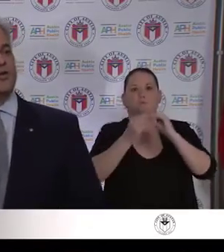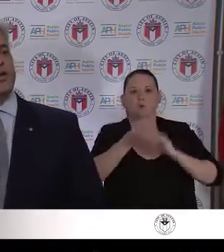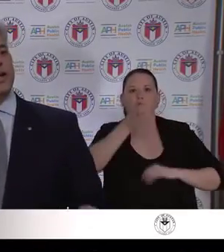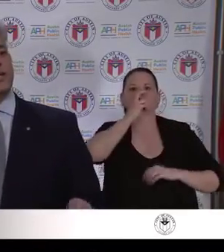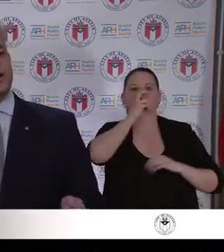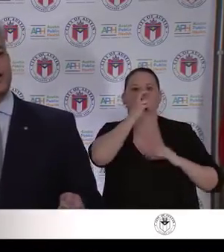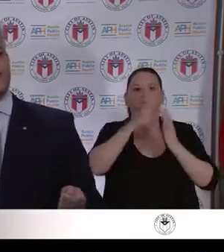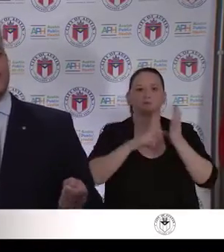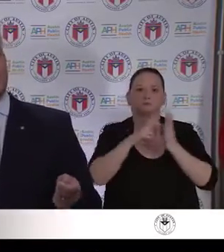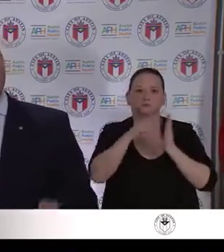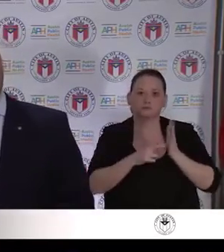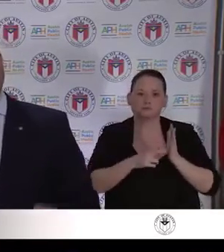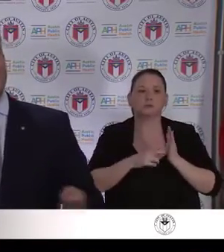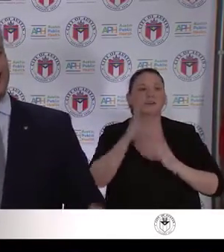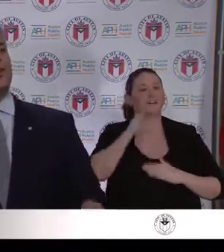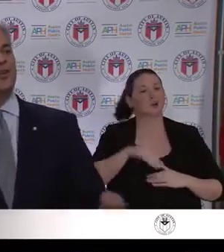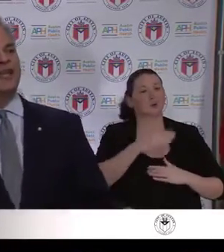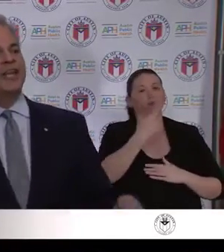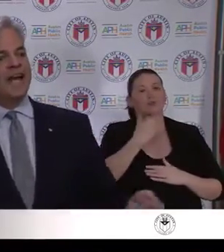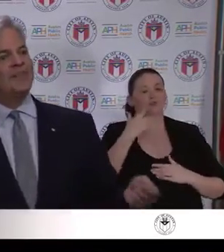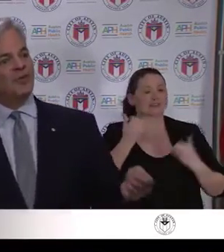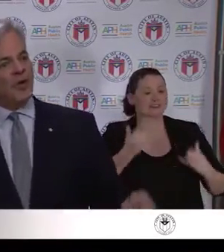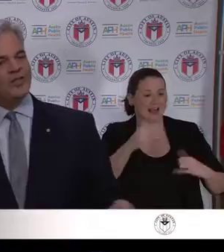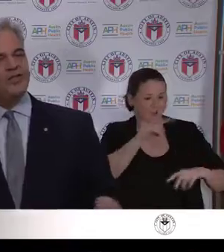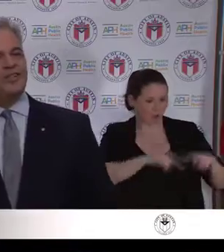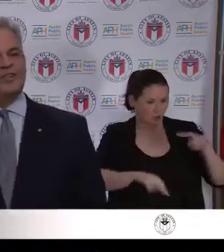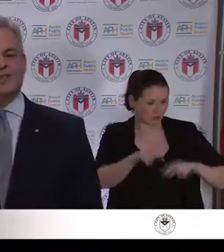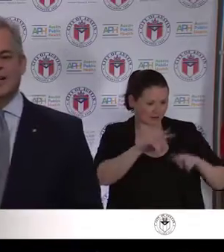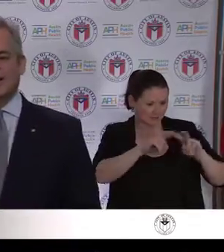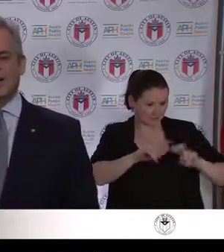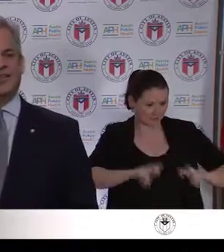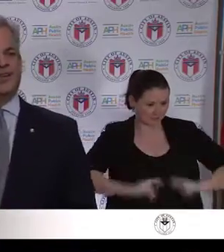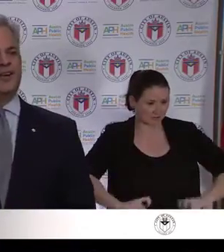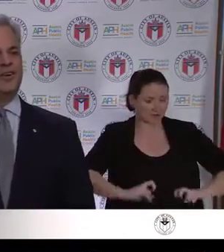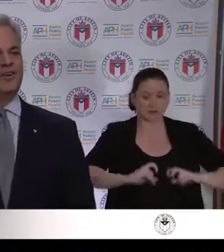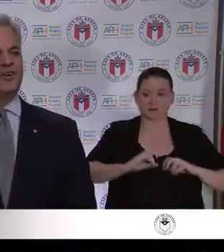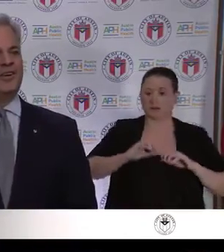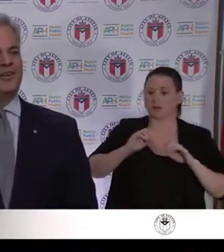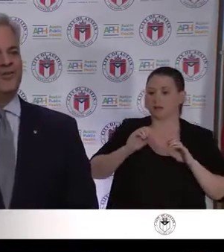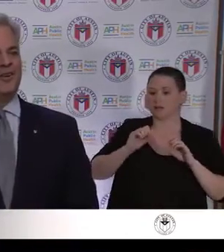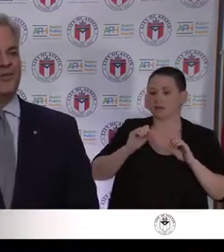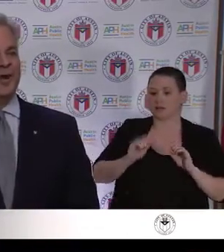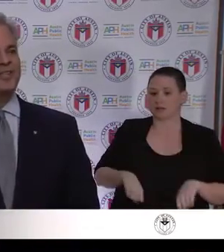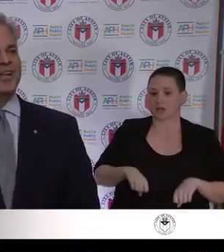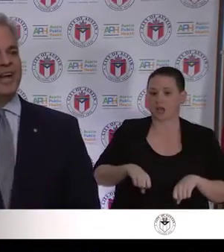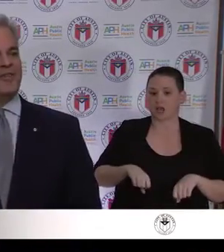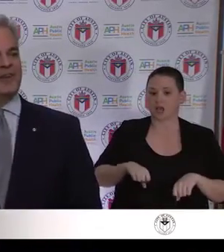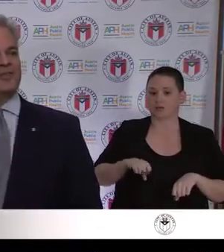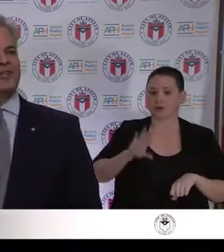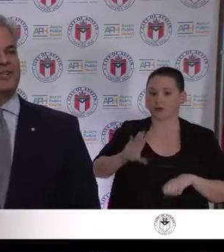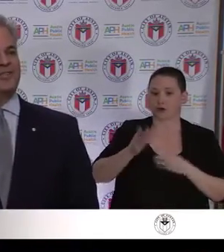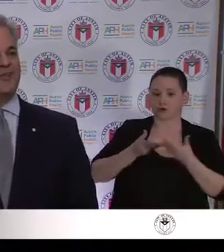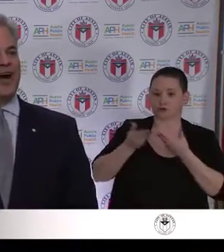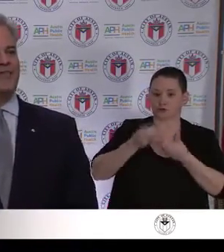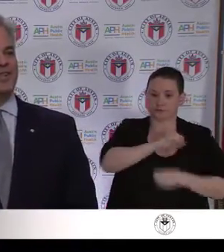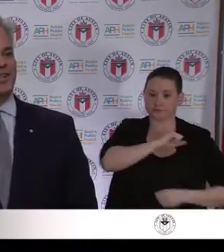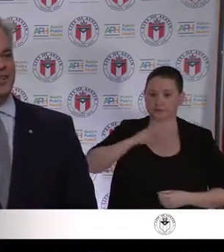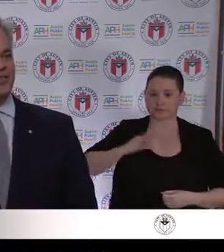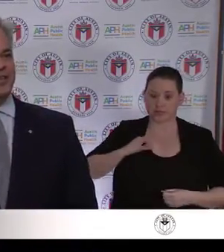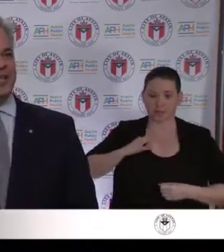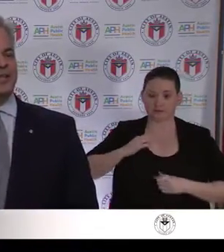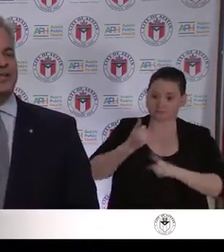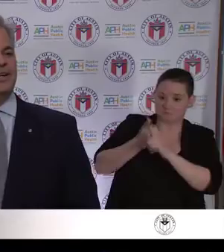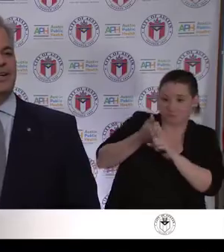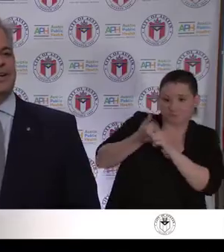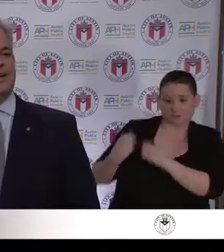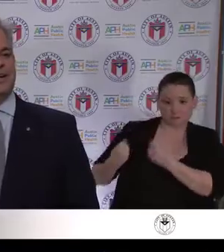I know that restaurants are now looking at the question of can their wait staff actually drive and